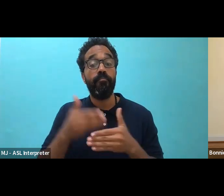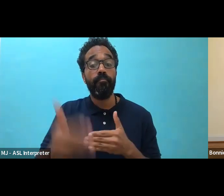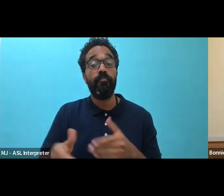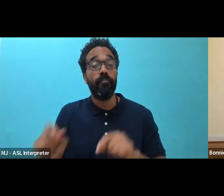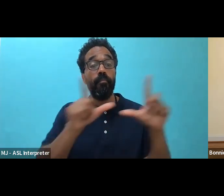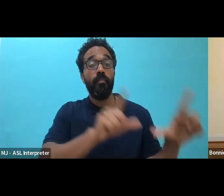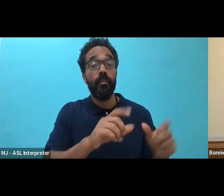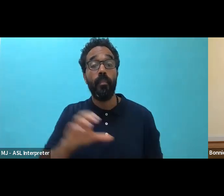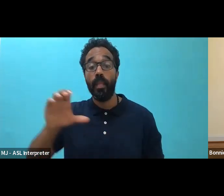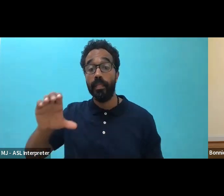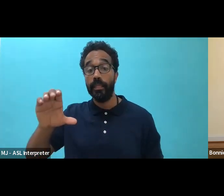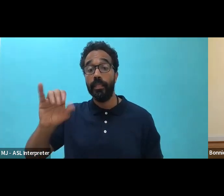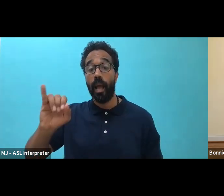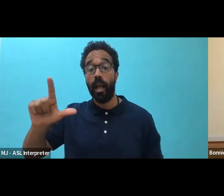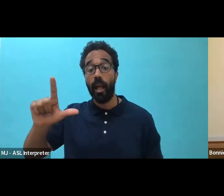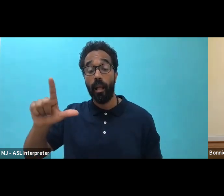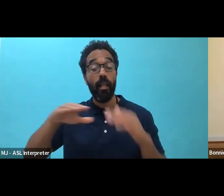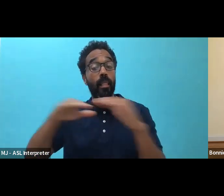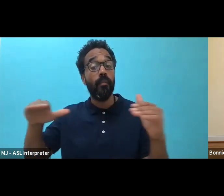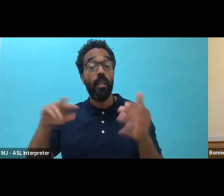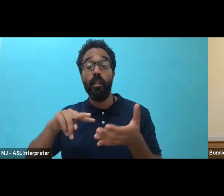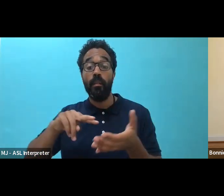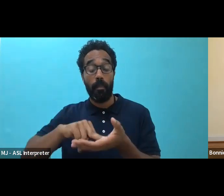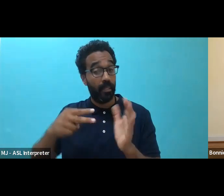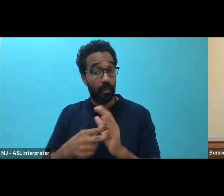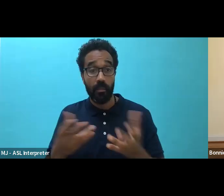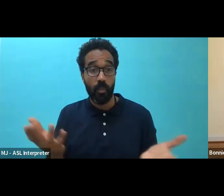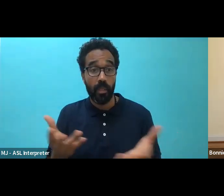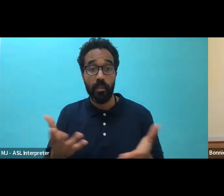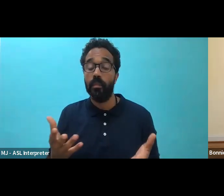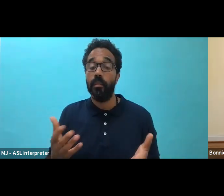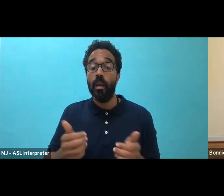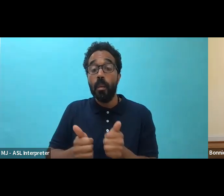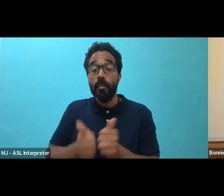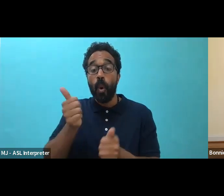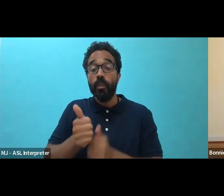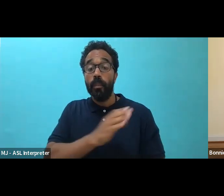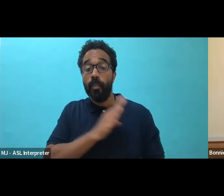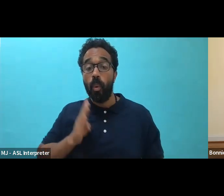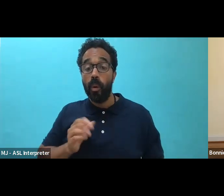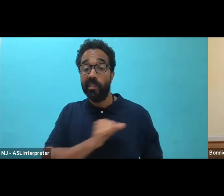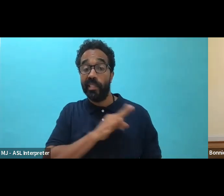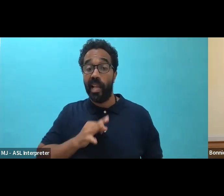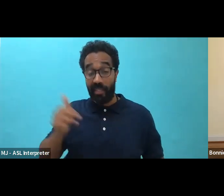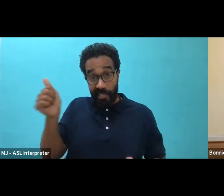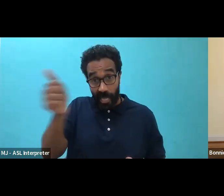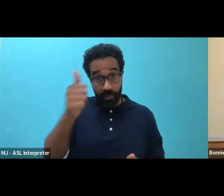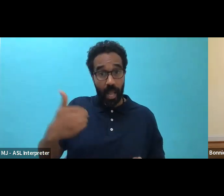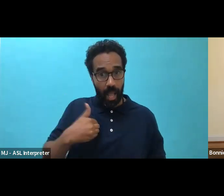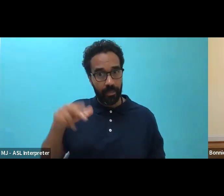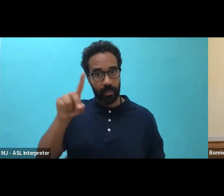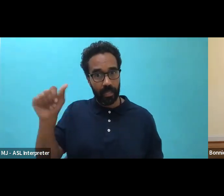CIL level, it means that the majority of our board and staff have disabilities, and that